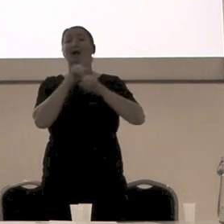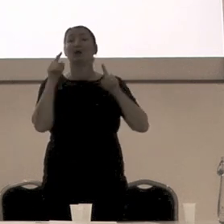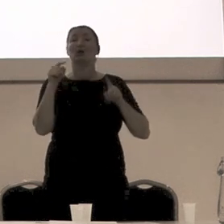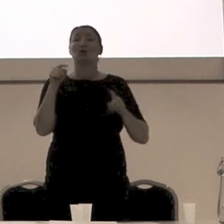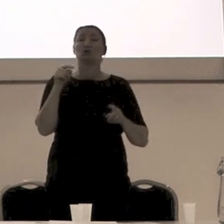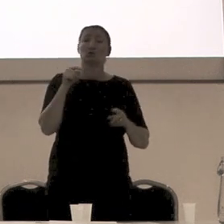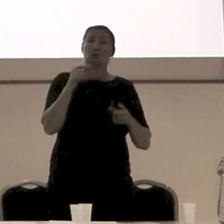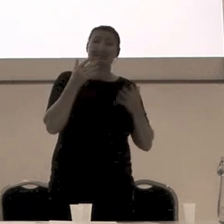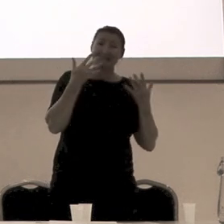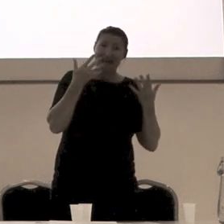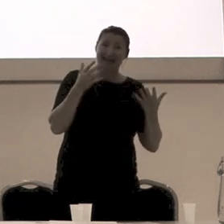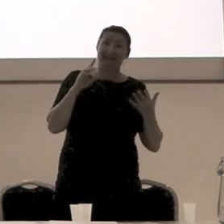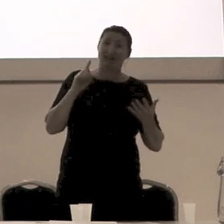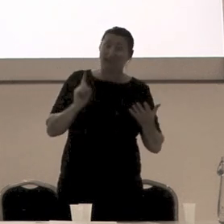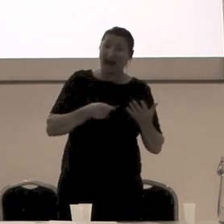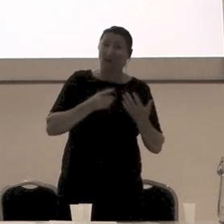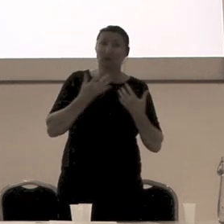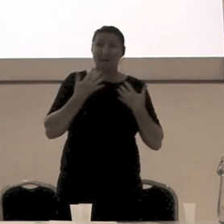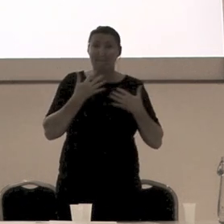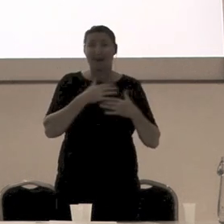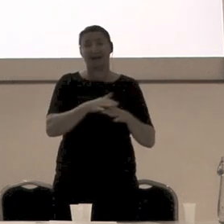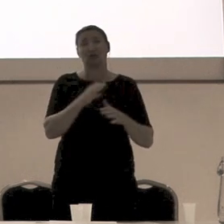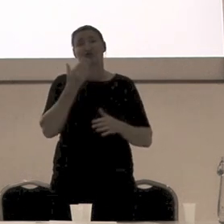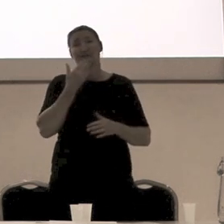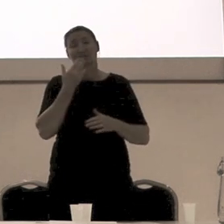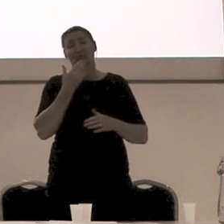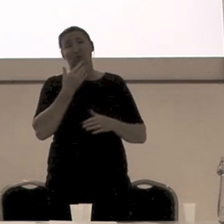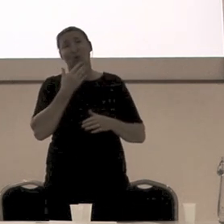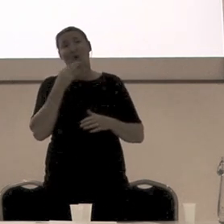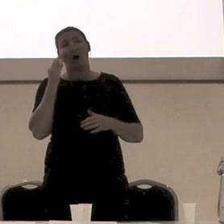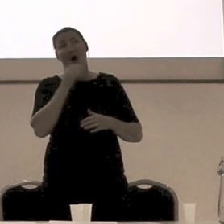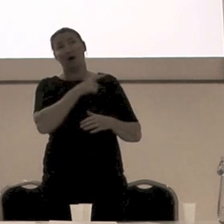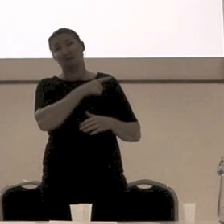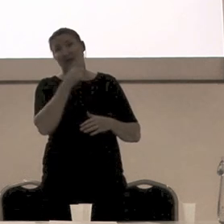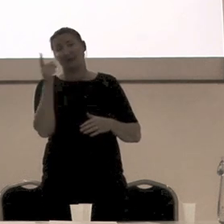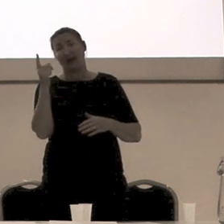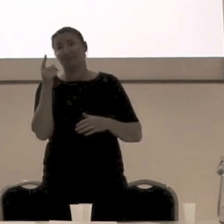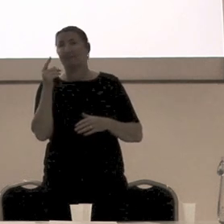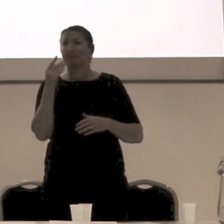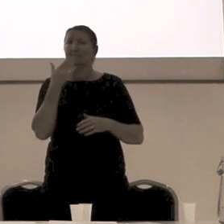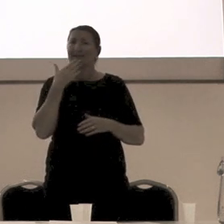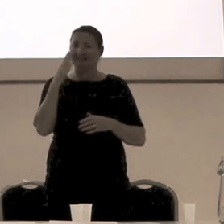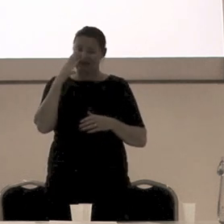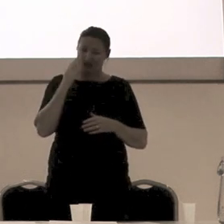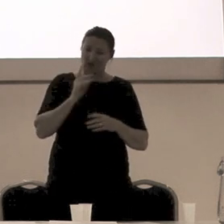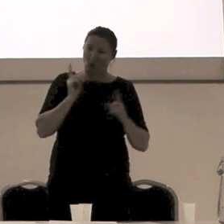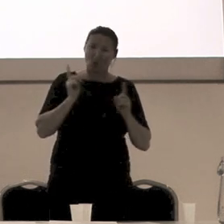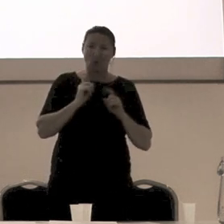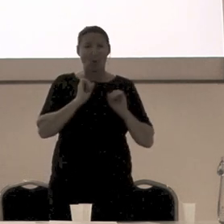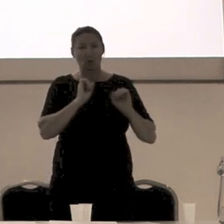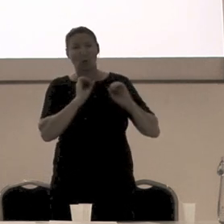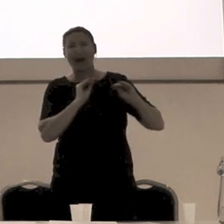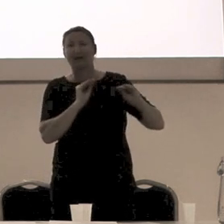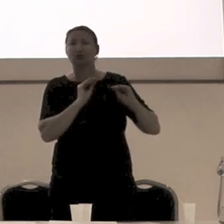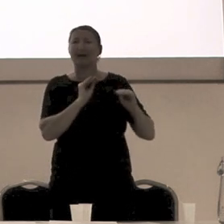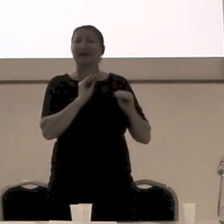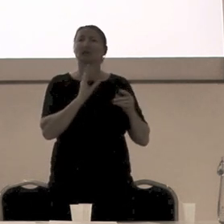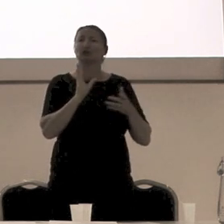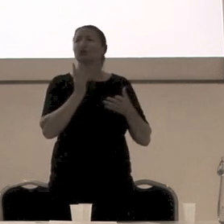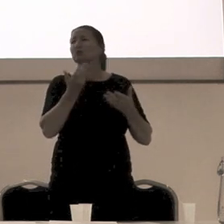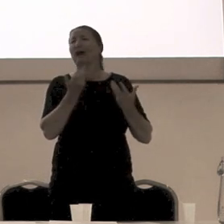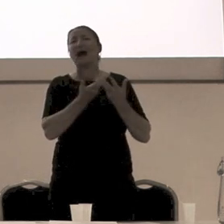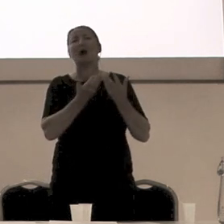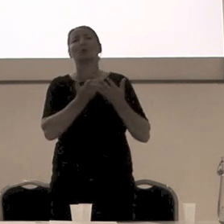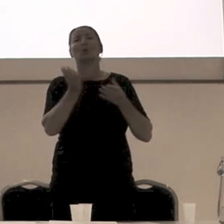which is nearly half of them, and we wanted examples of inclusive education. that those schools were doing,